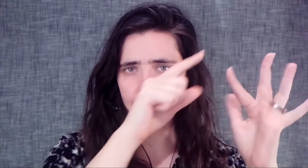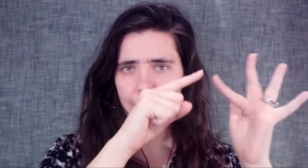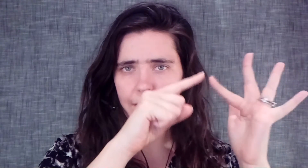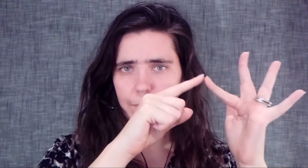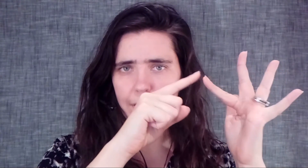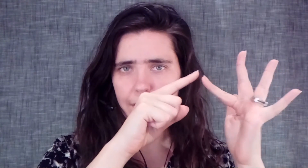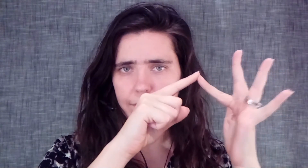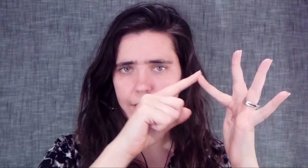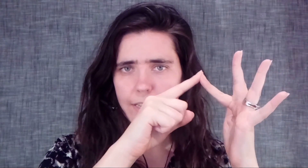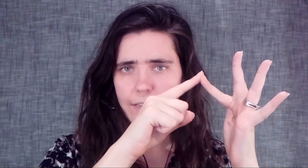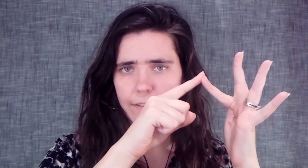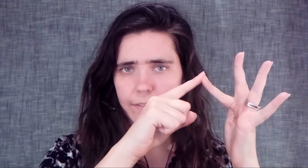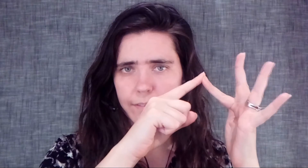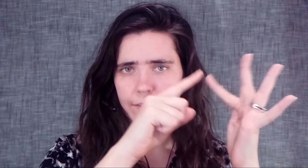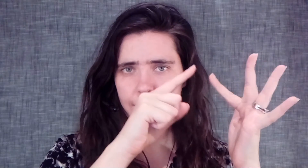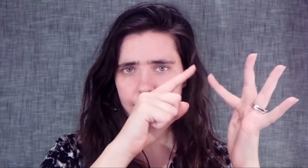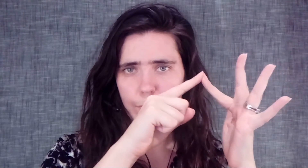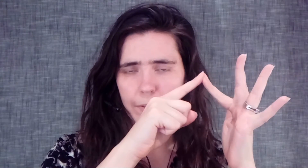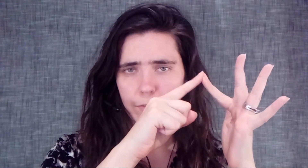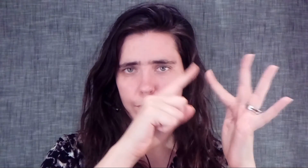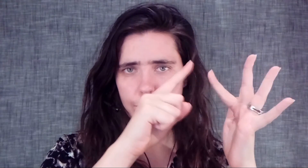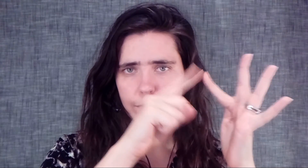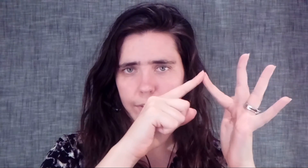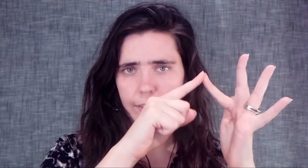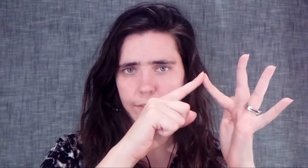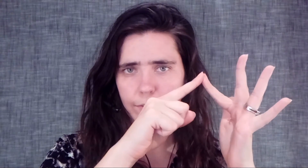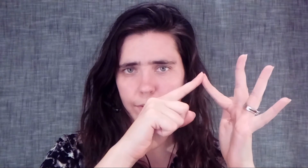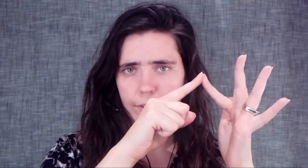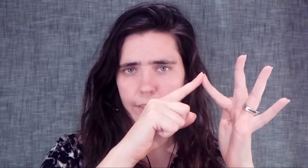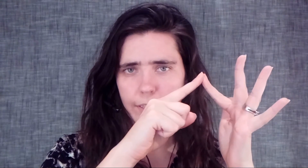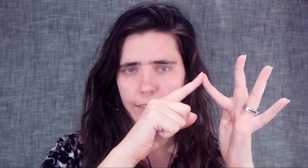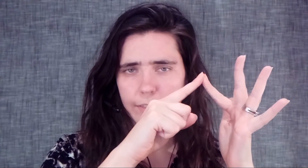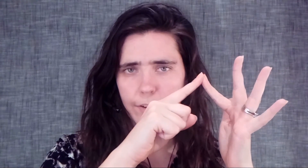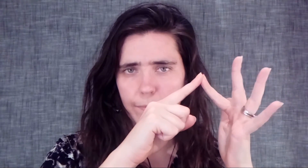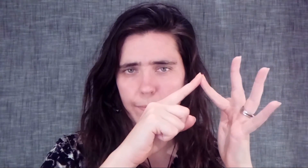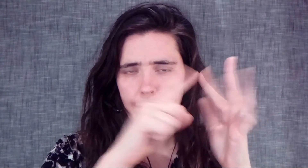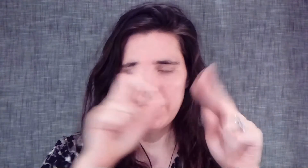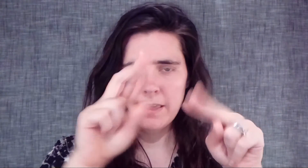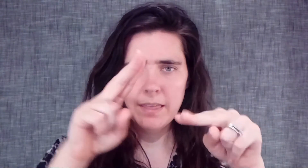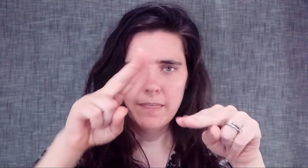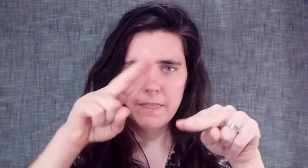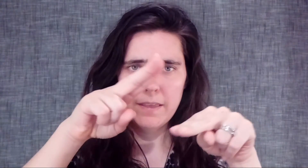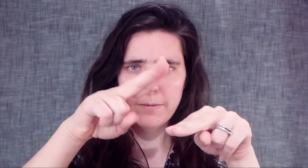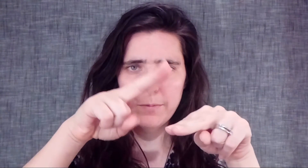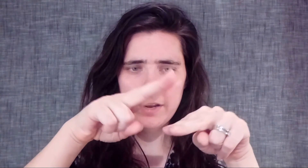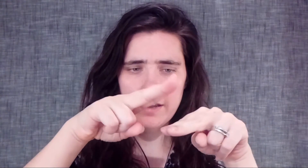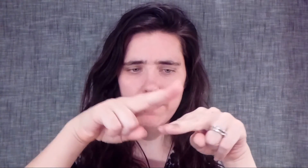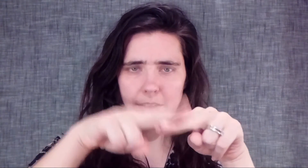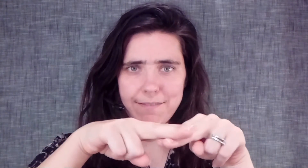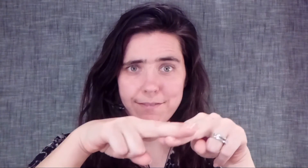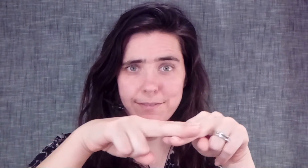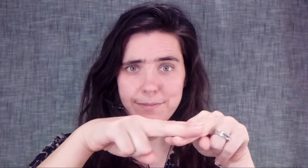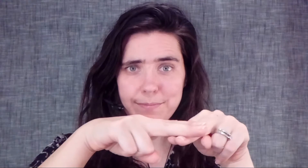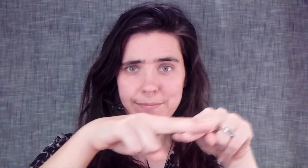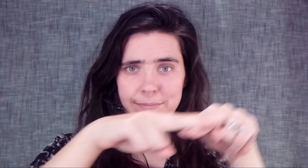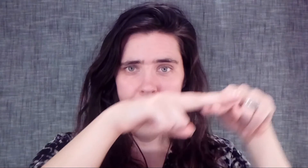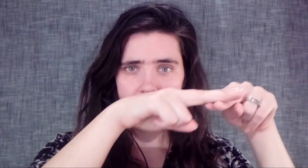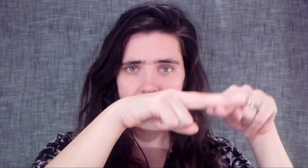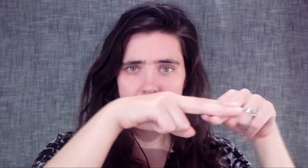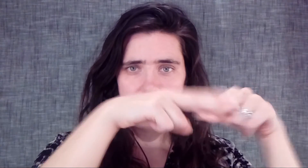Then we have E, which we went through, so that's our index finger. Then we have F. So